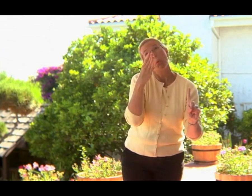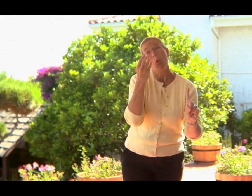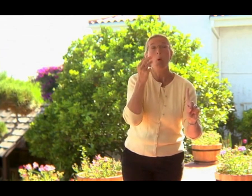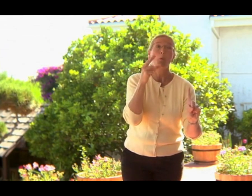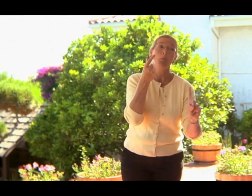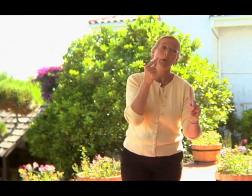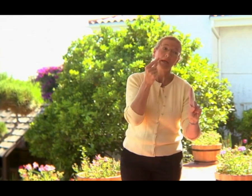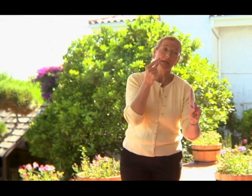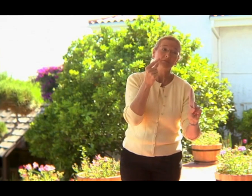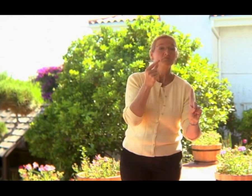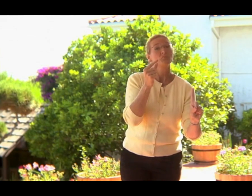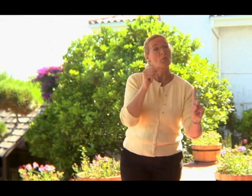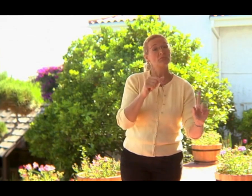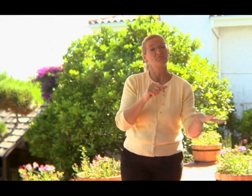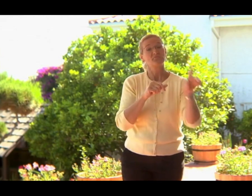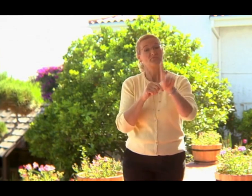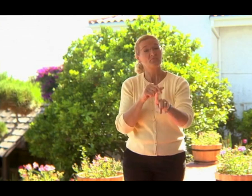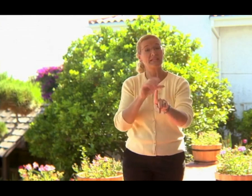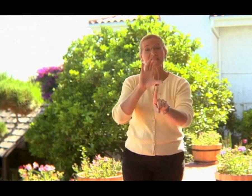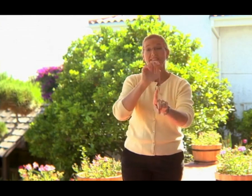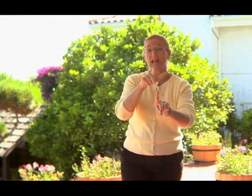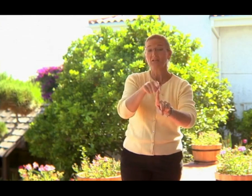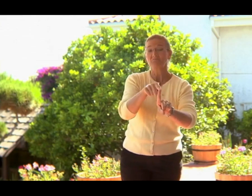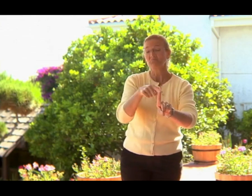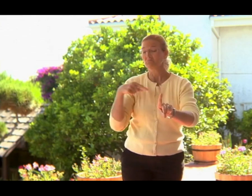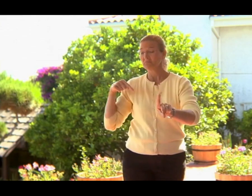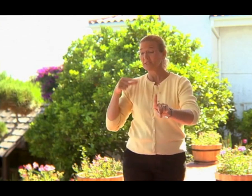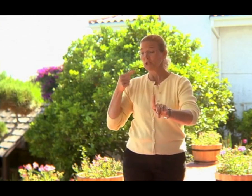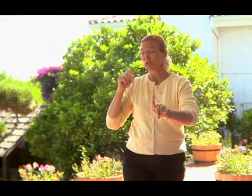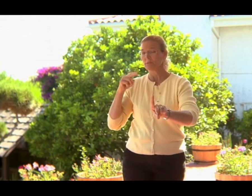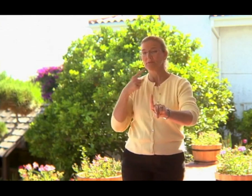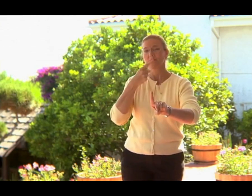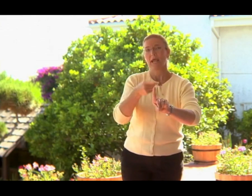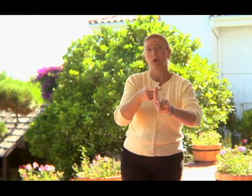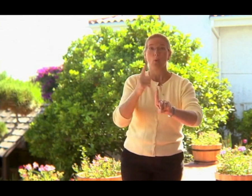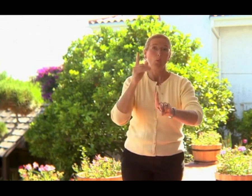They determine what color hair and eyes you will have, how tall you will be,